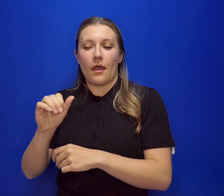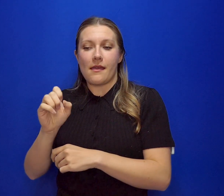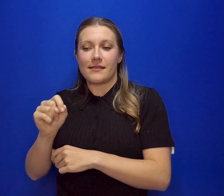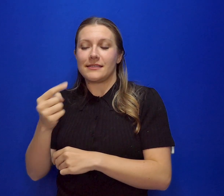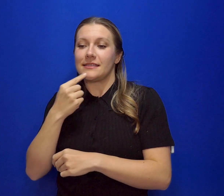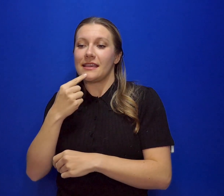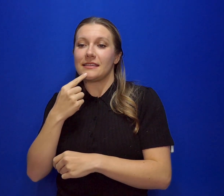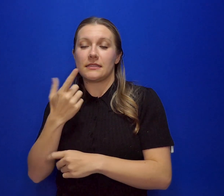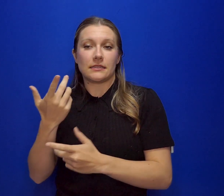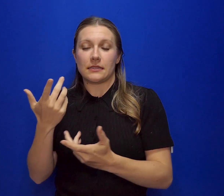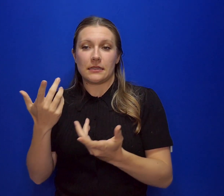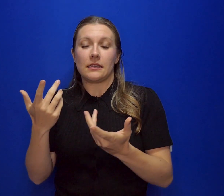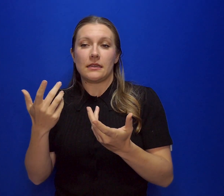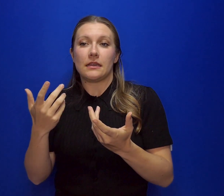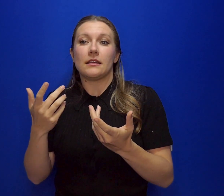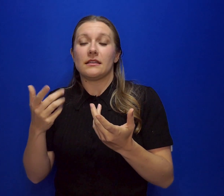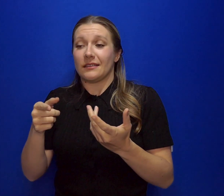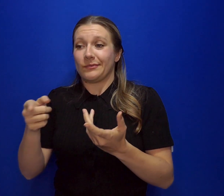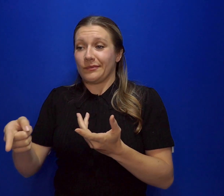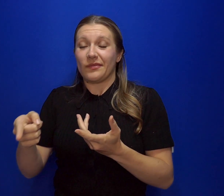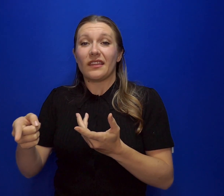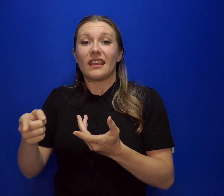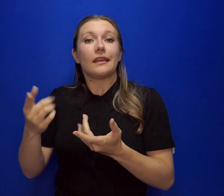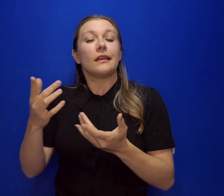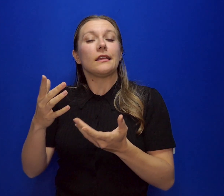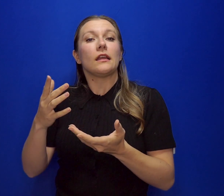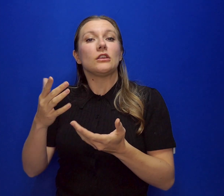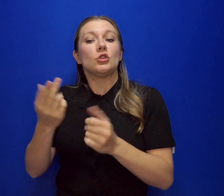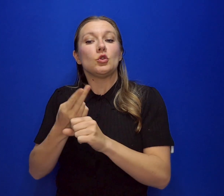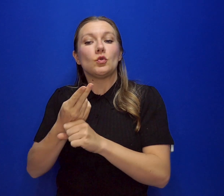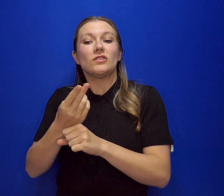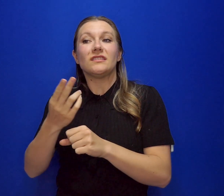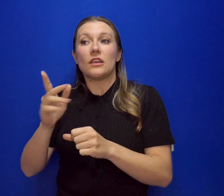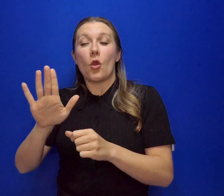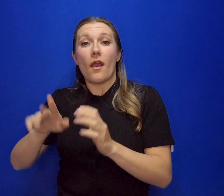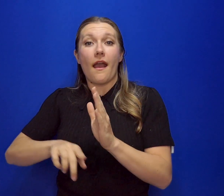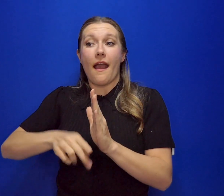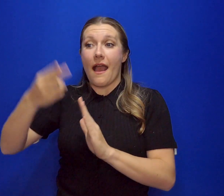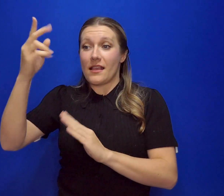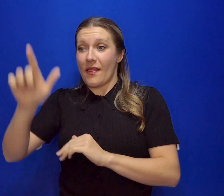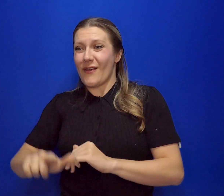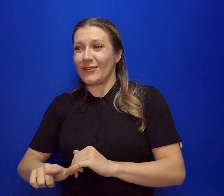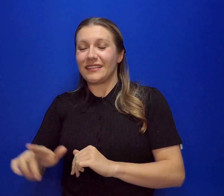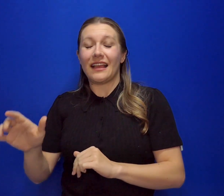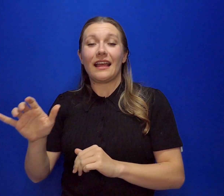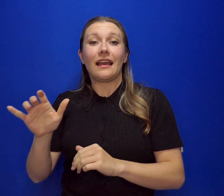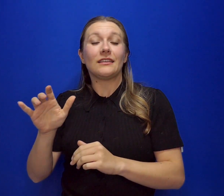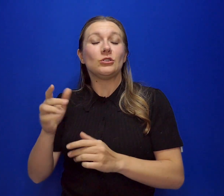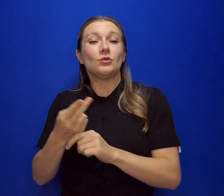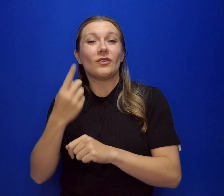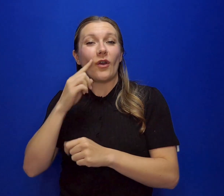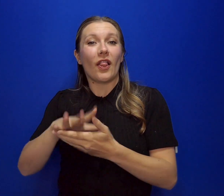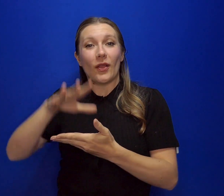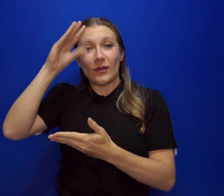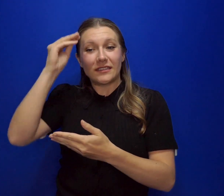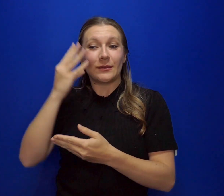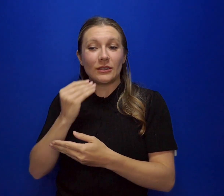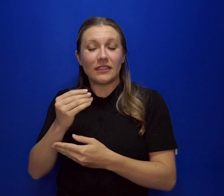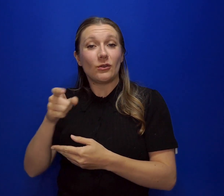figure out why and try to prevent it next time. Take this as a learning experience, but you have to know it's not going to be perfect. You know, maybe never,